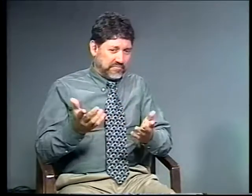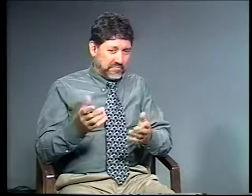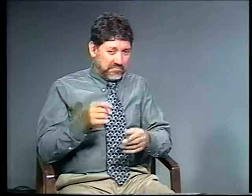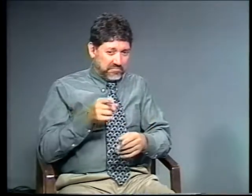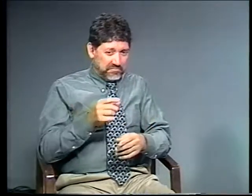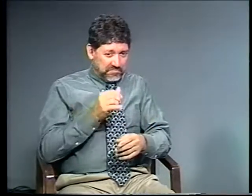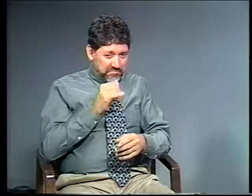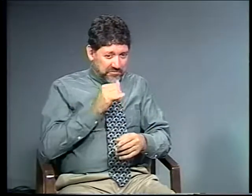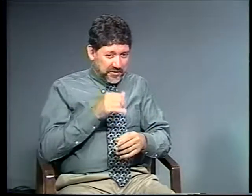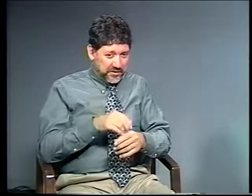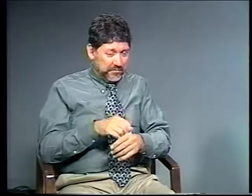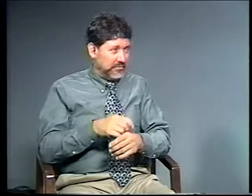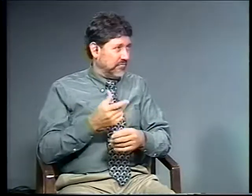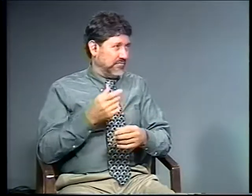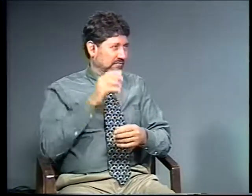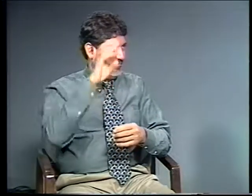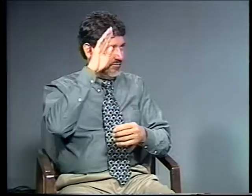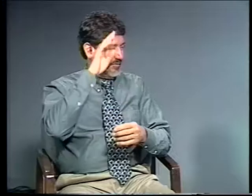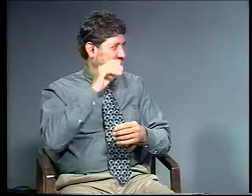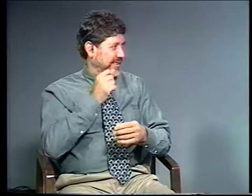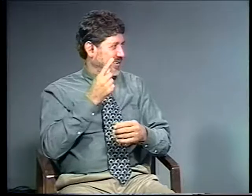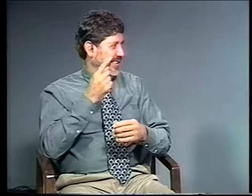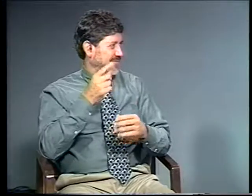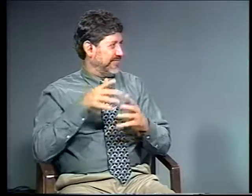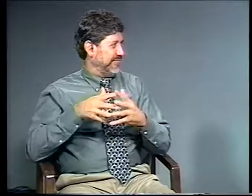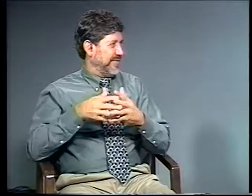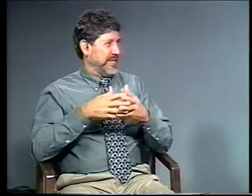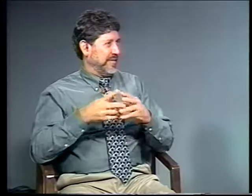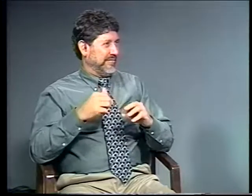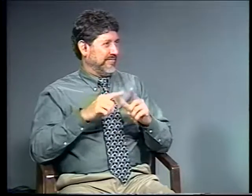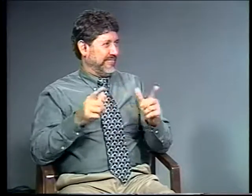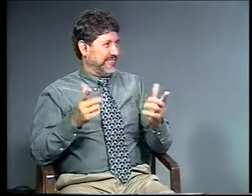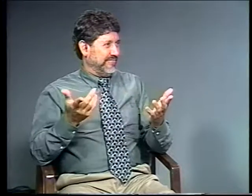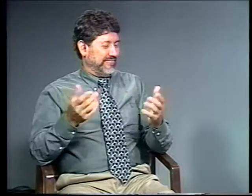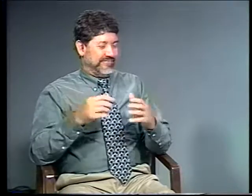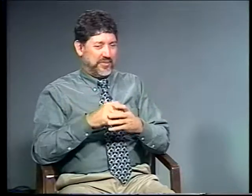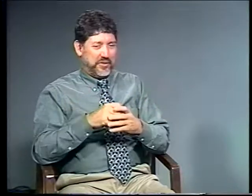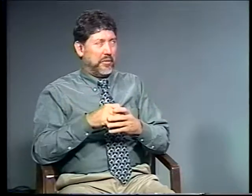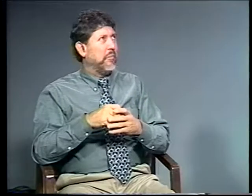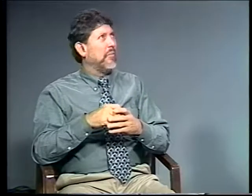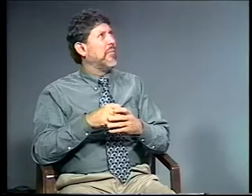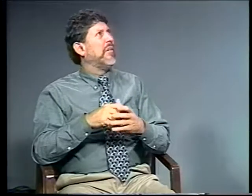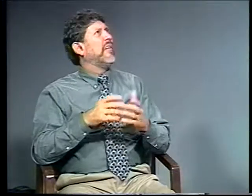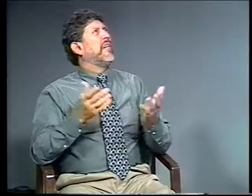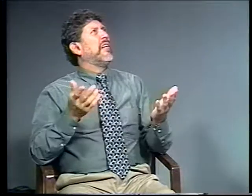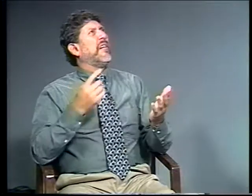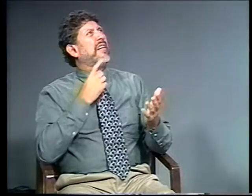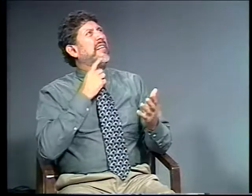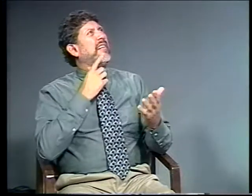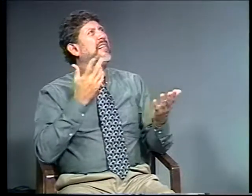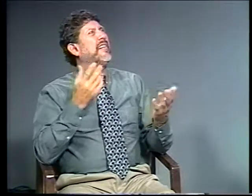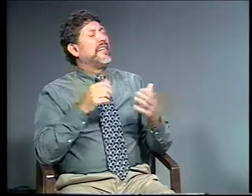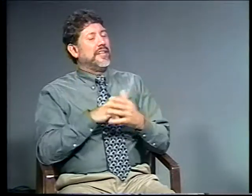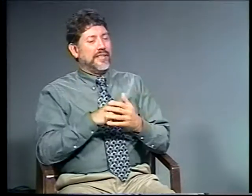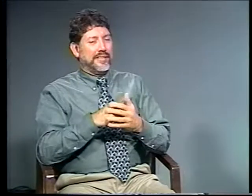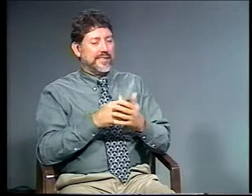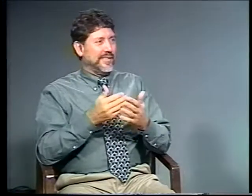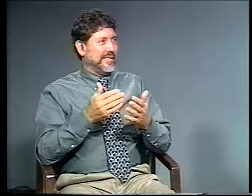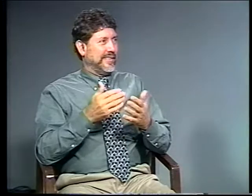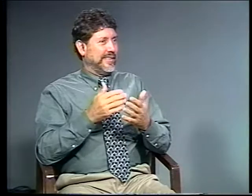came up to him and tried to talk to him about drinking. Of course, the Cuban man didn't understand American Sign Language and didn't know